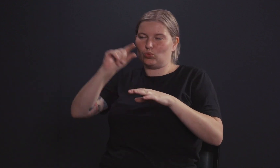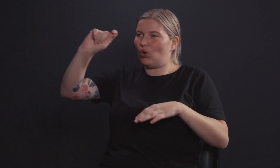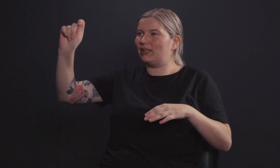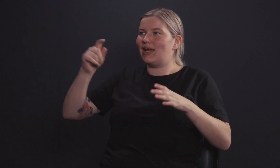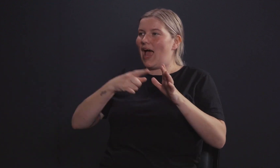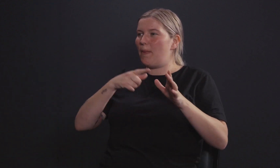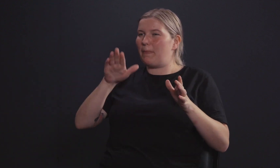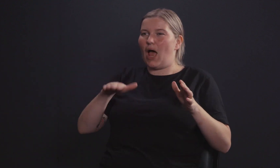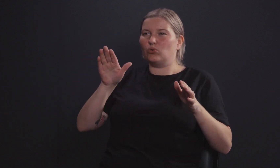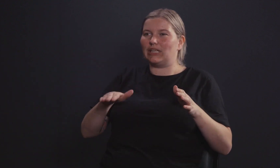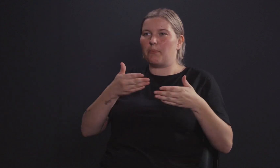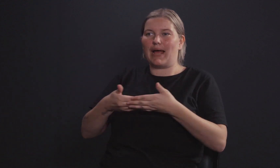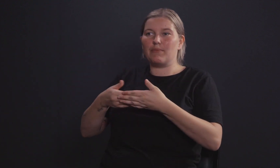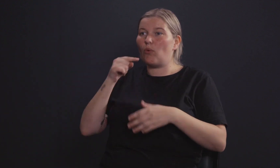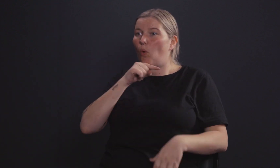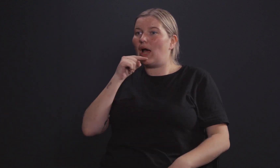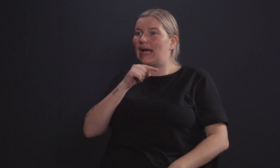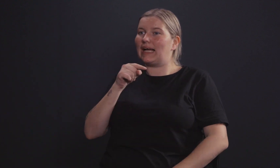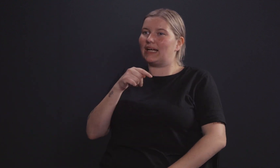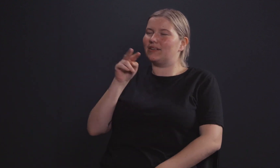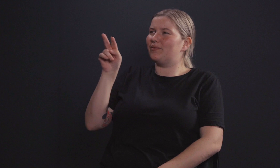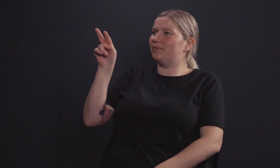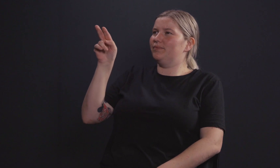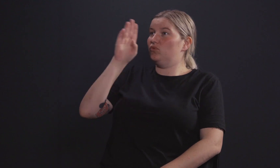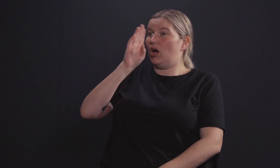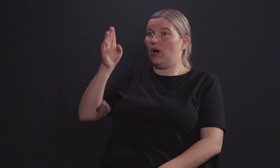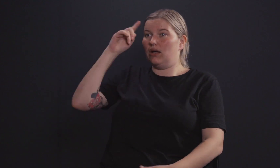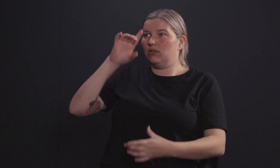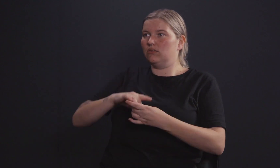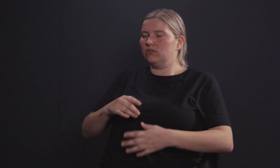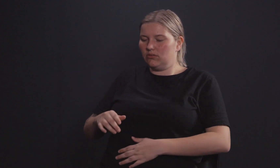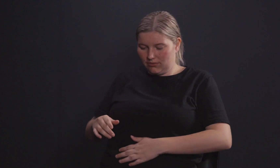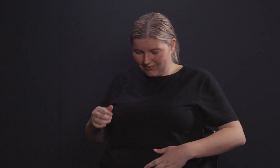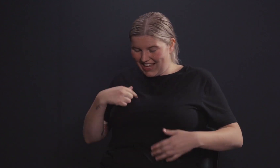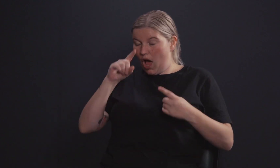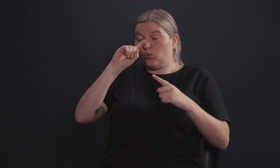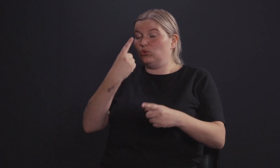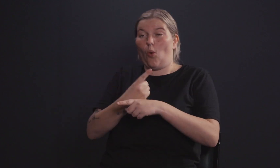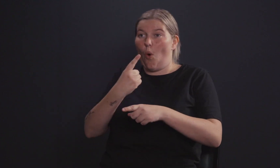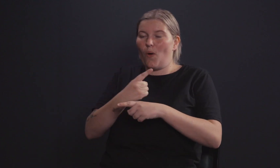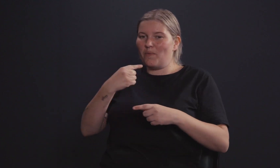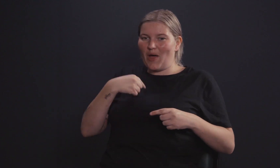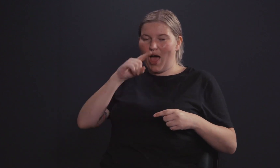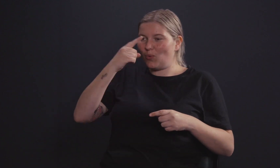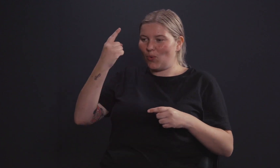pen, someone had written, "A bouncing baby boy." As soon as I saw that, I reached down to touch my stomach and I